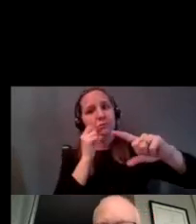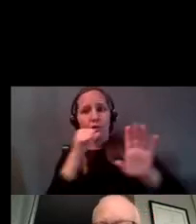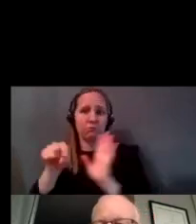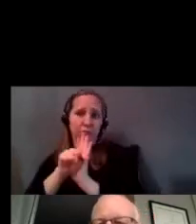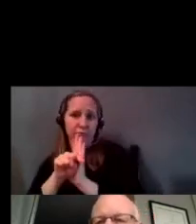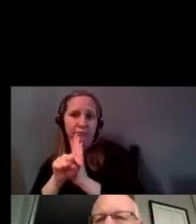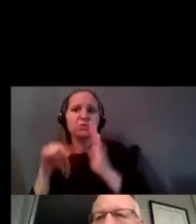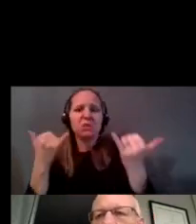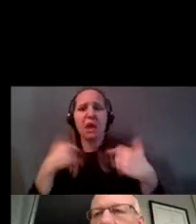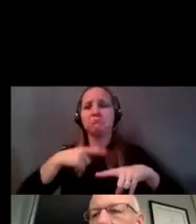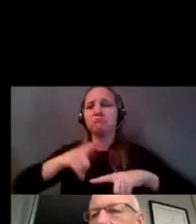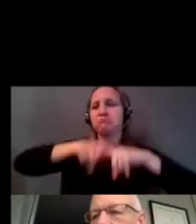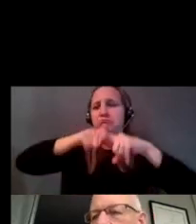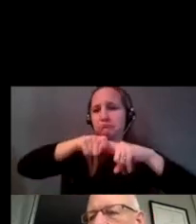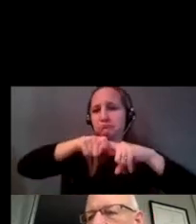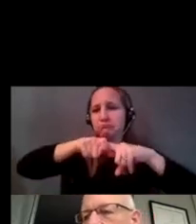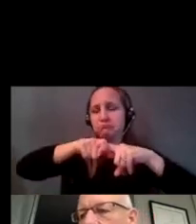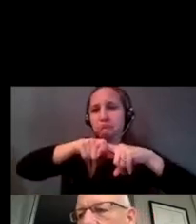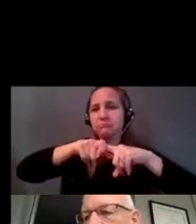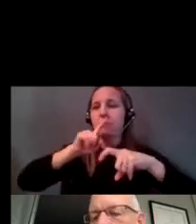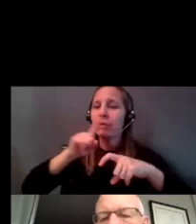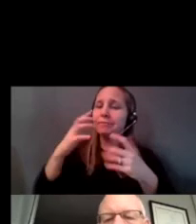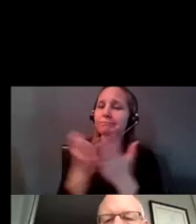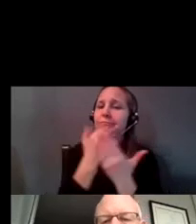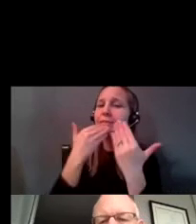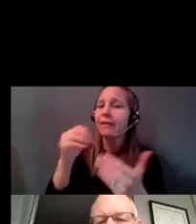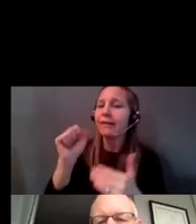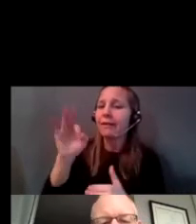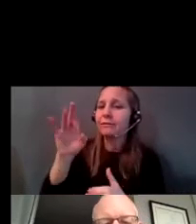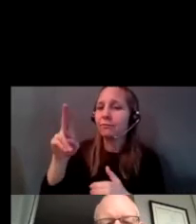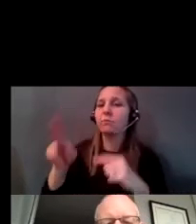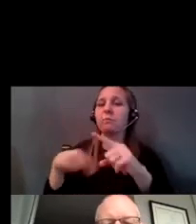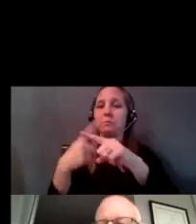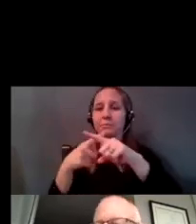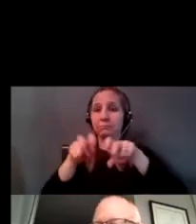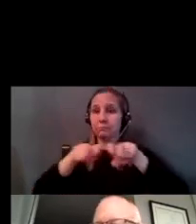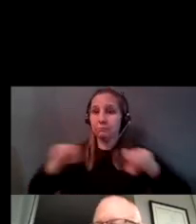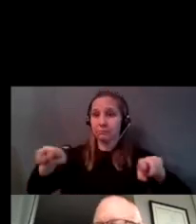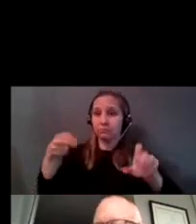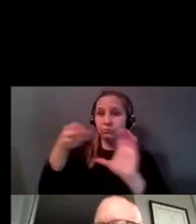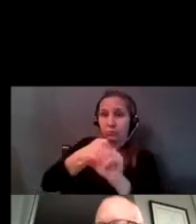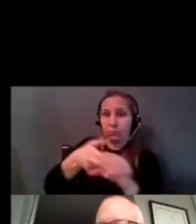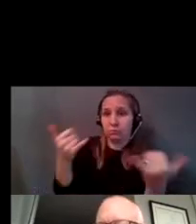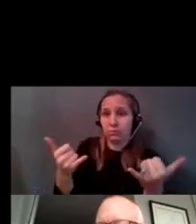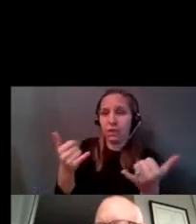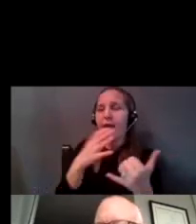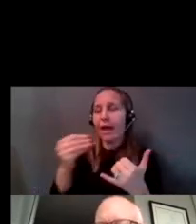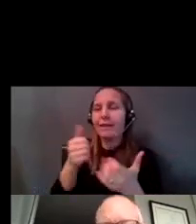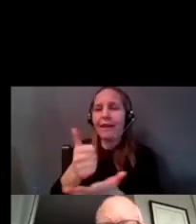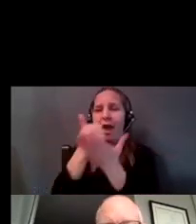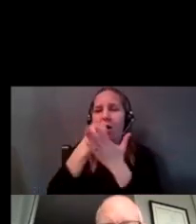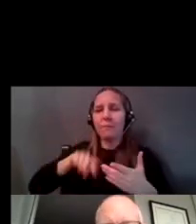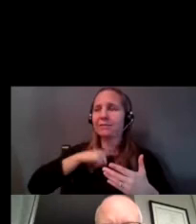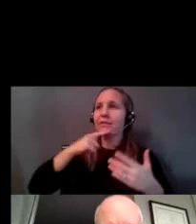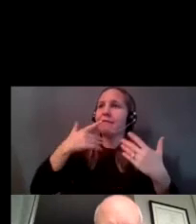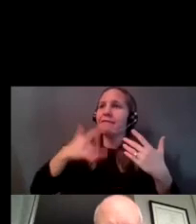there and just really thank SFU and the panelists for coming today and enlightening us with their perspectives. So thank